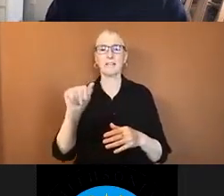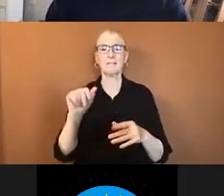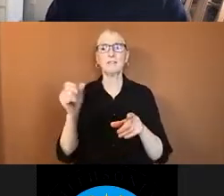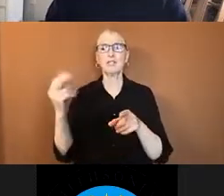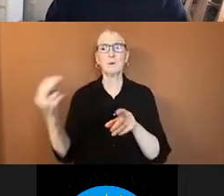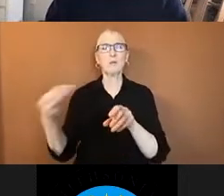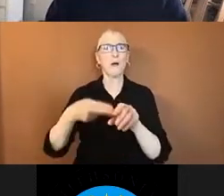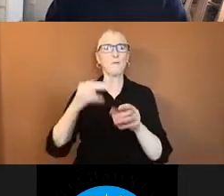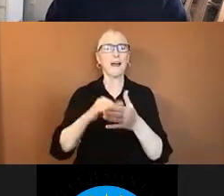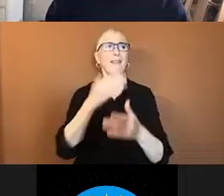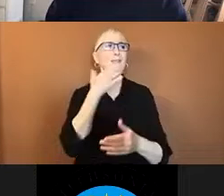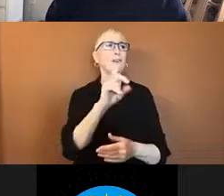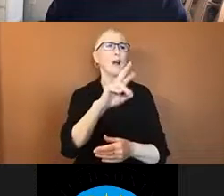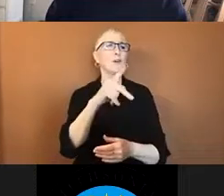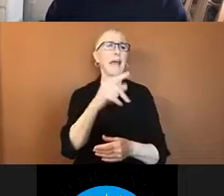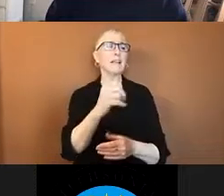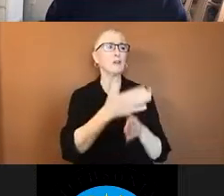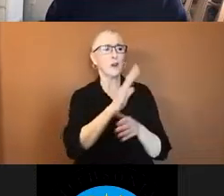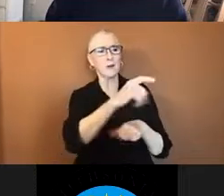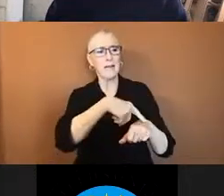thank you again, Dr. Page, for sharing your time with us.